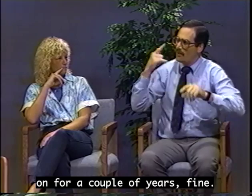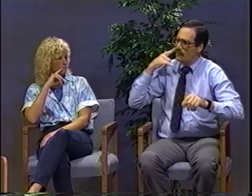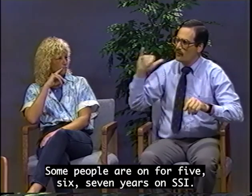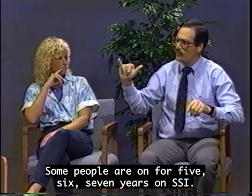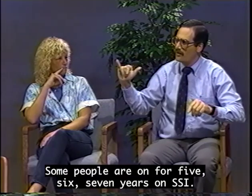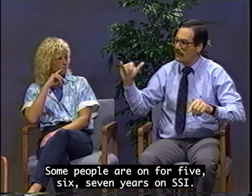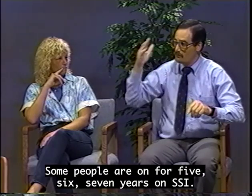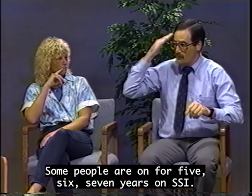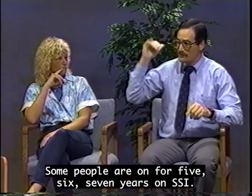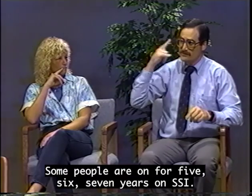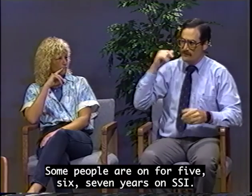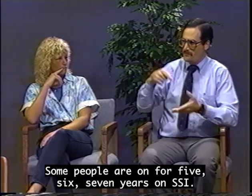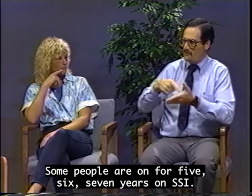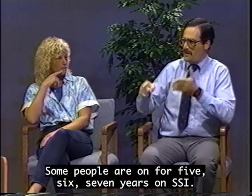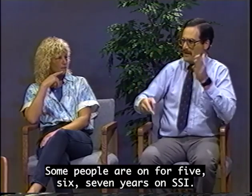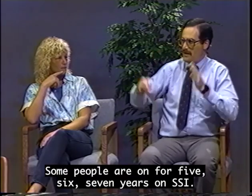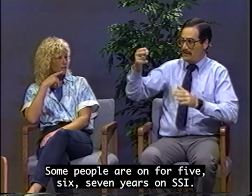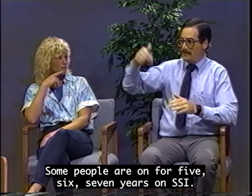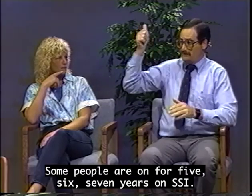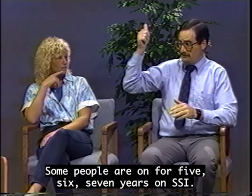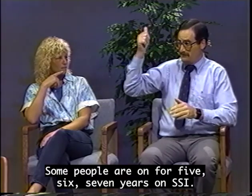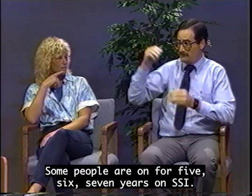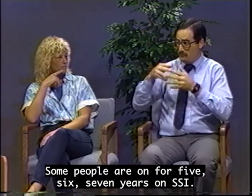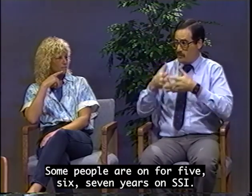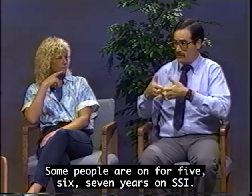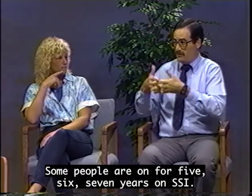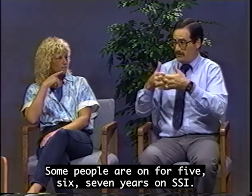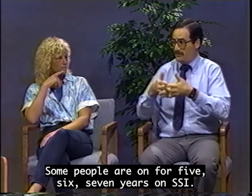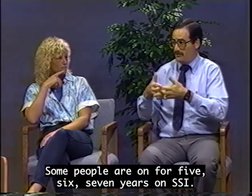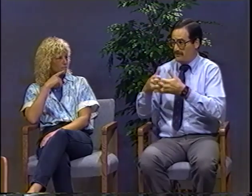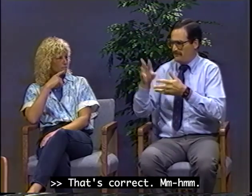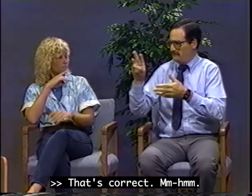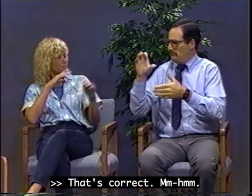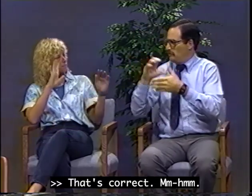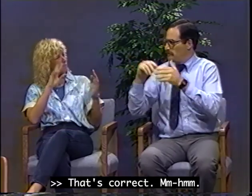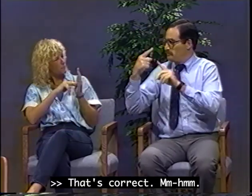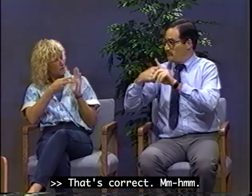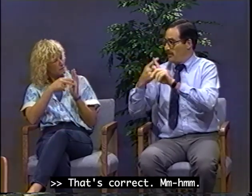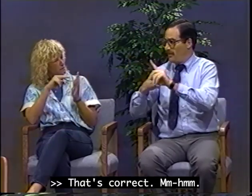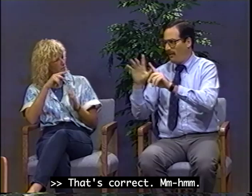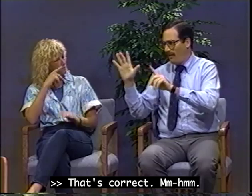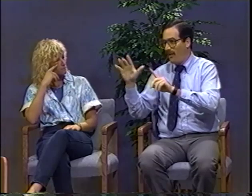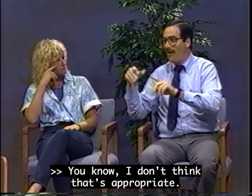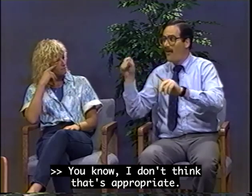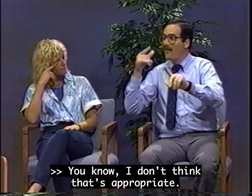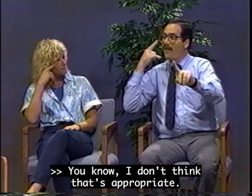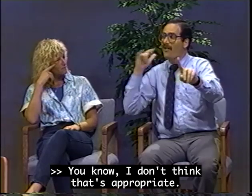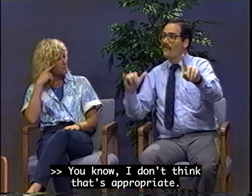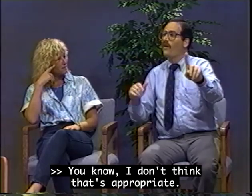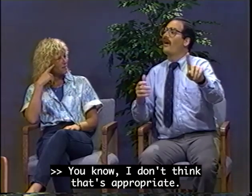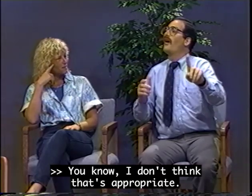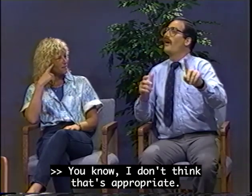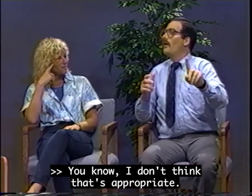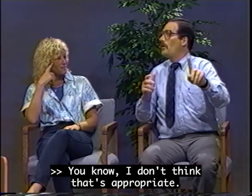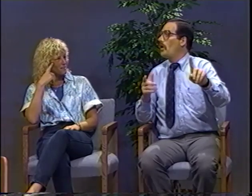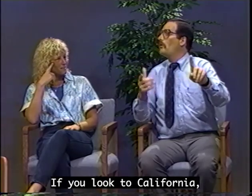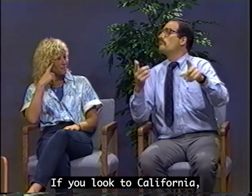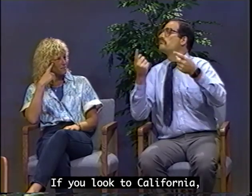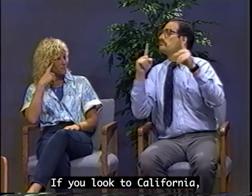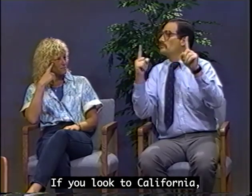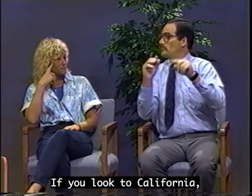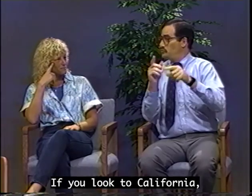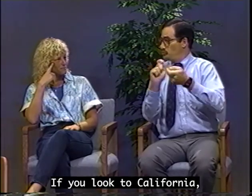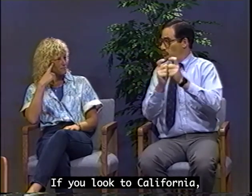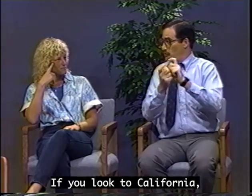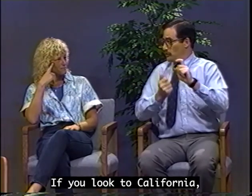fine. Some people are on for 5, 6, 7 years on SSI. And that's correct. I don't think that's appropriate.